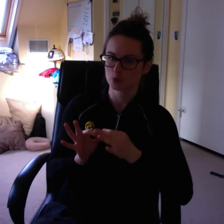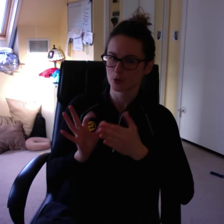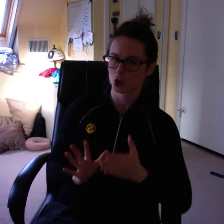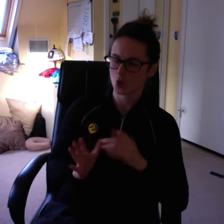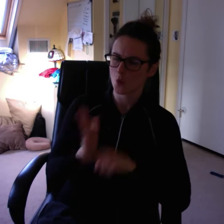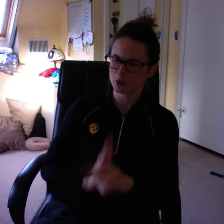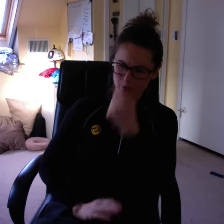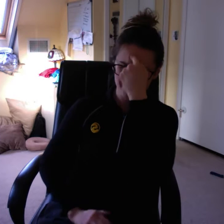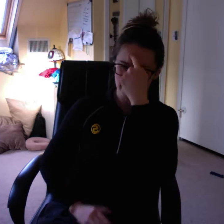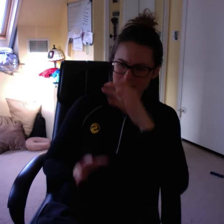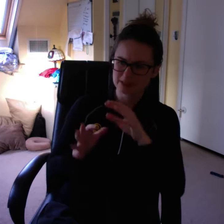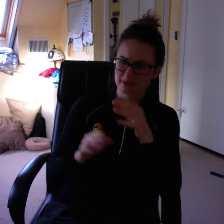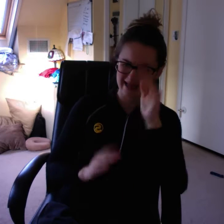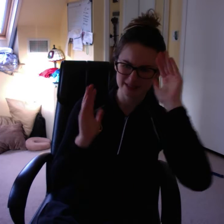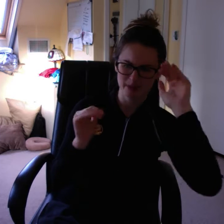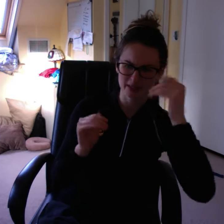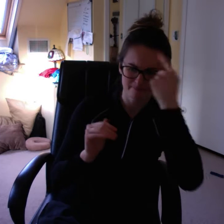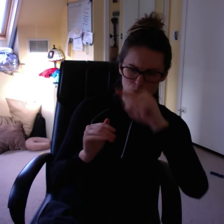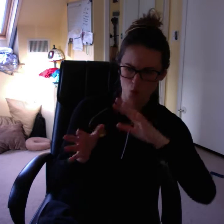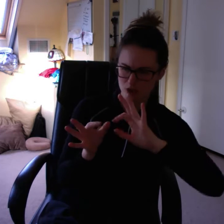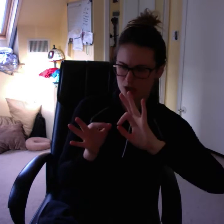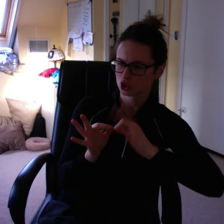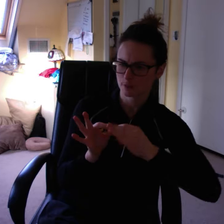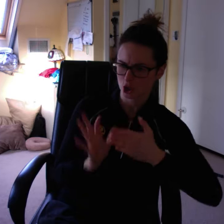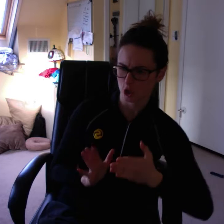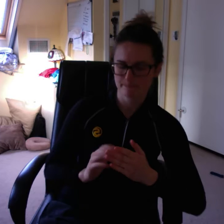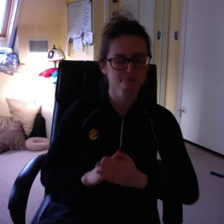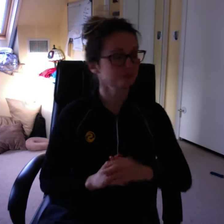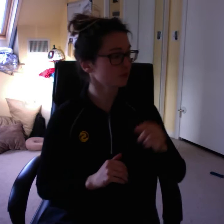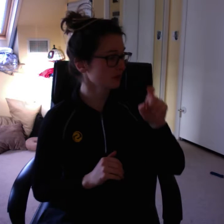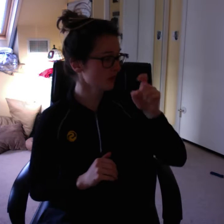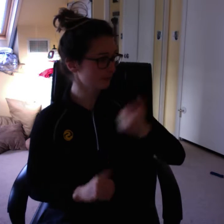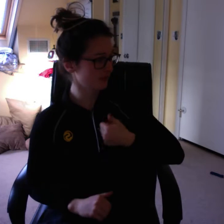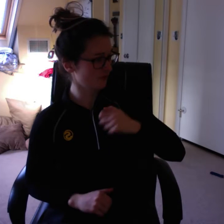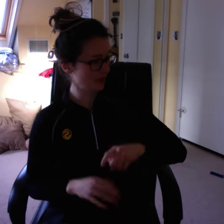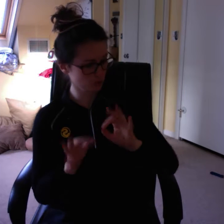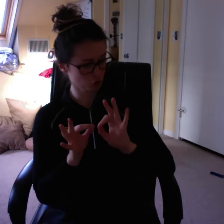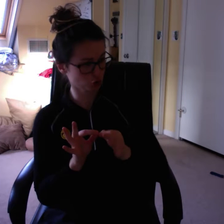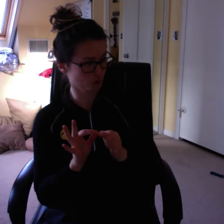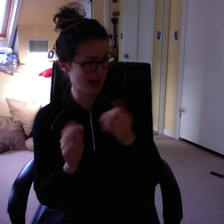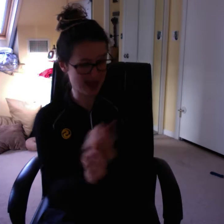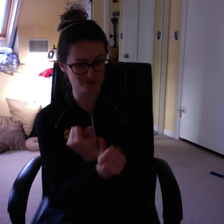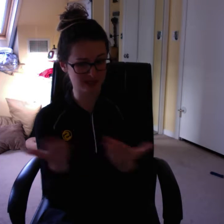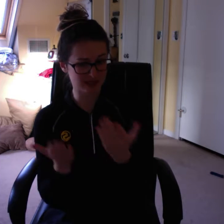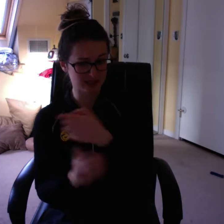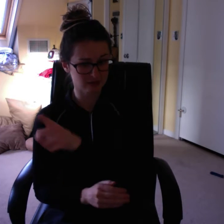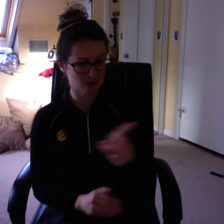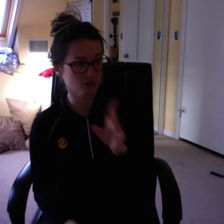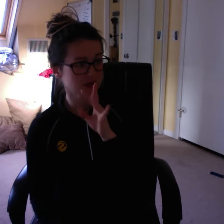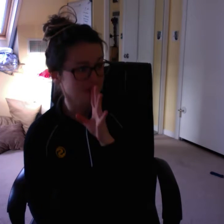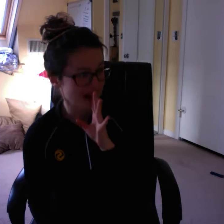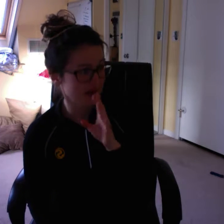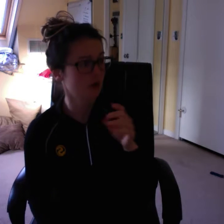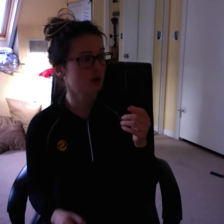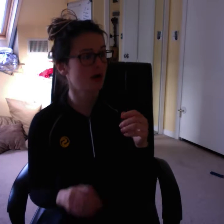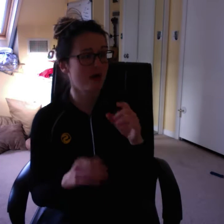expected of an interpreter? To interpret everything that is said accurately and without adding or omitting